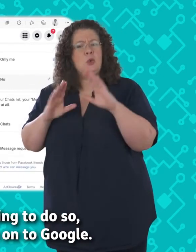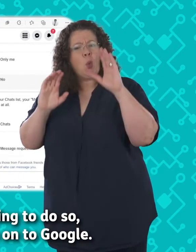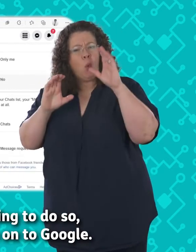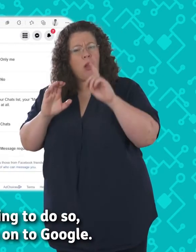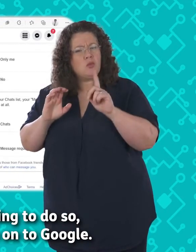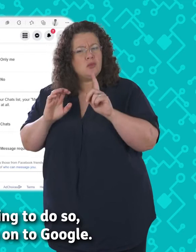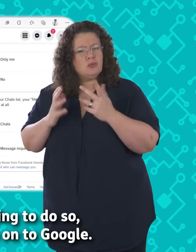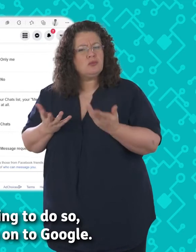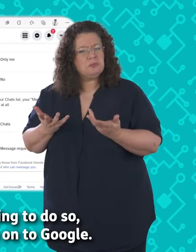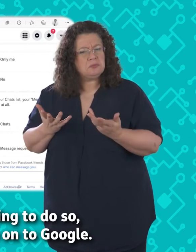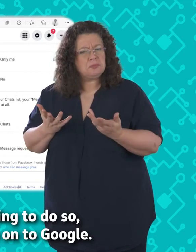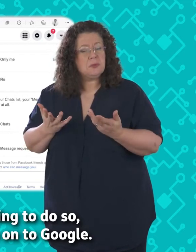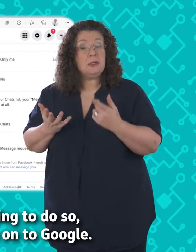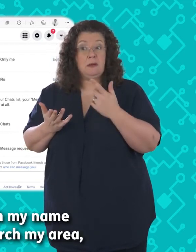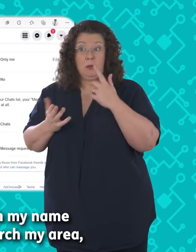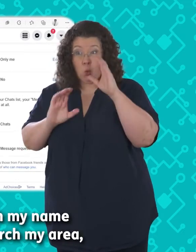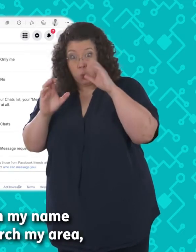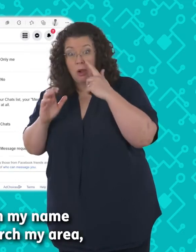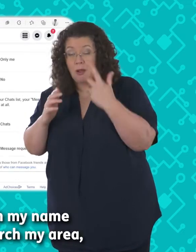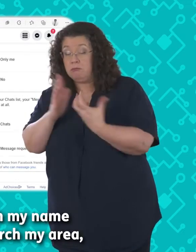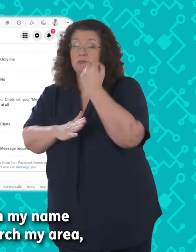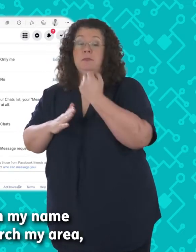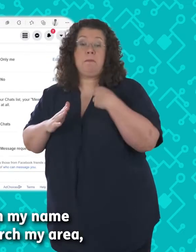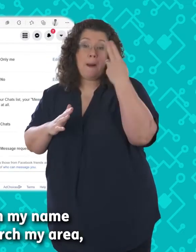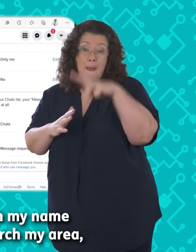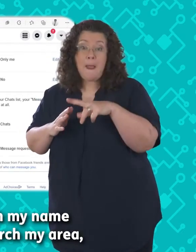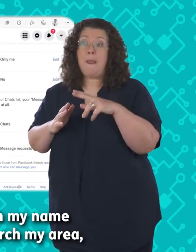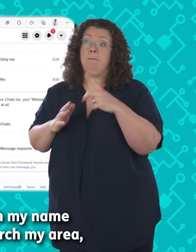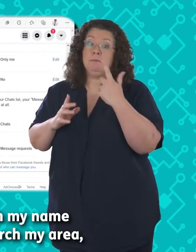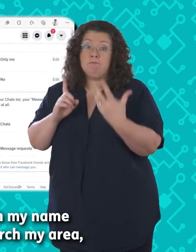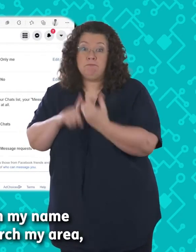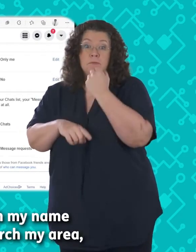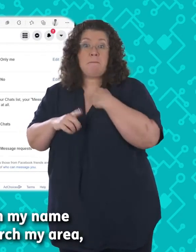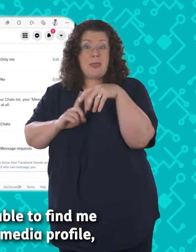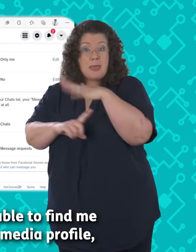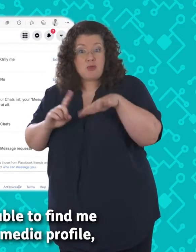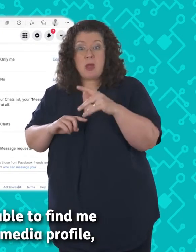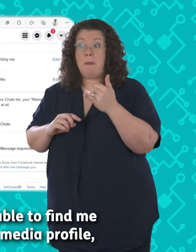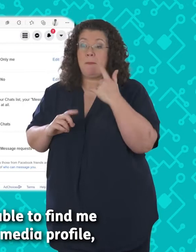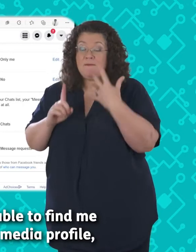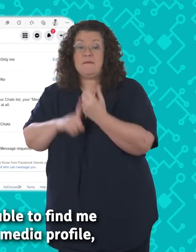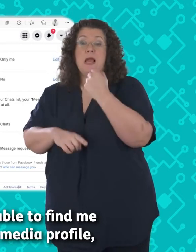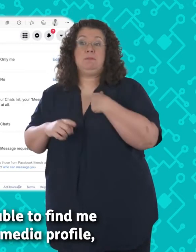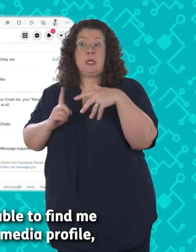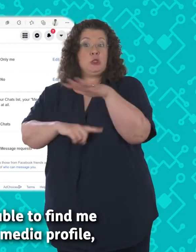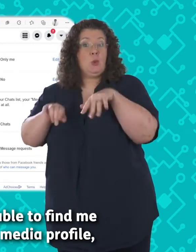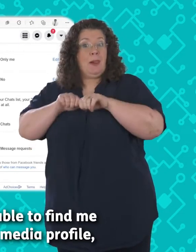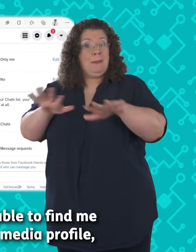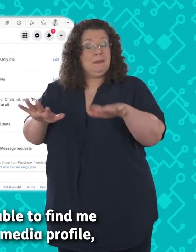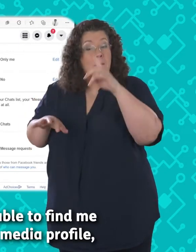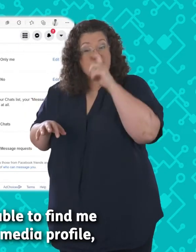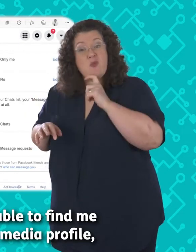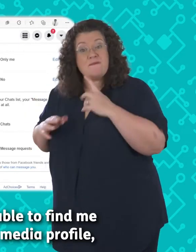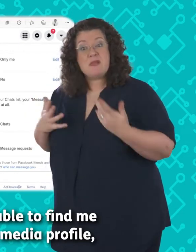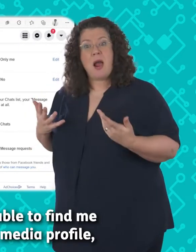do, someone could go onto Google, they could search my name and they could search my area and they might be able to find me and find